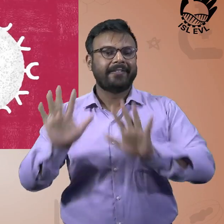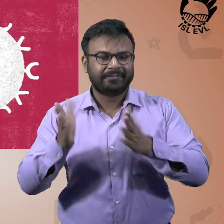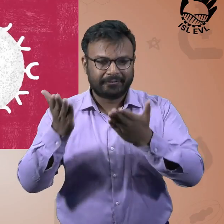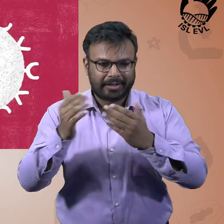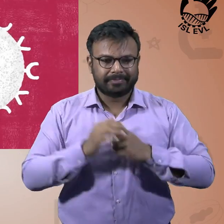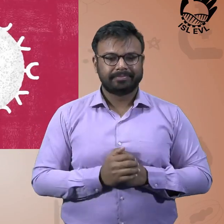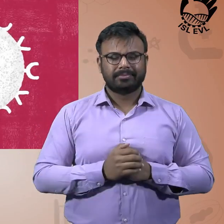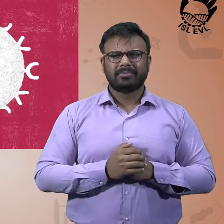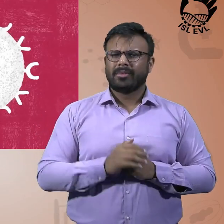and strong.